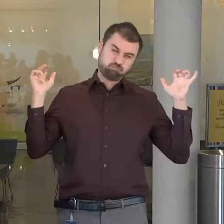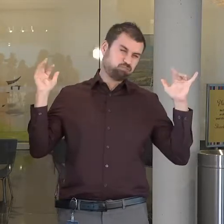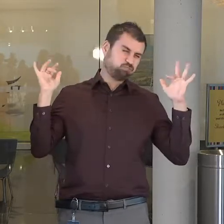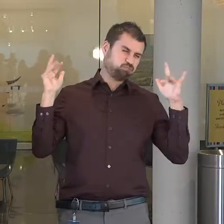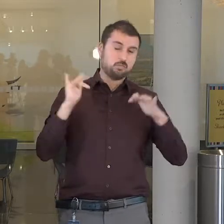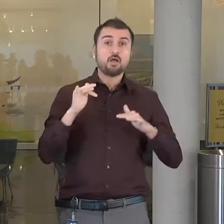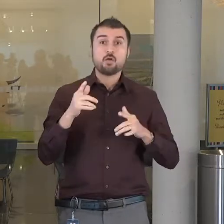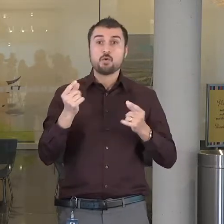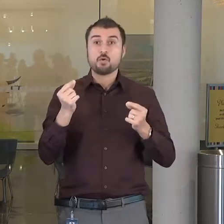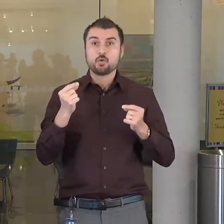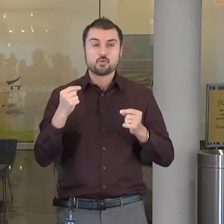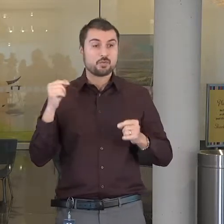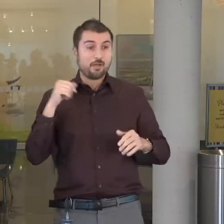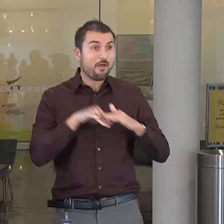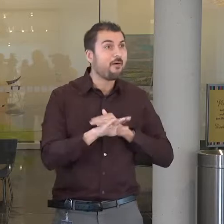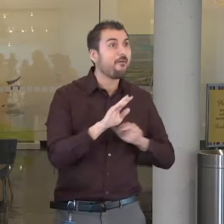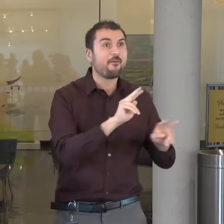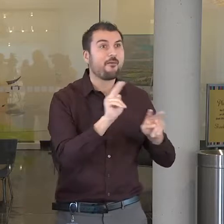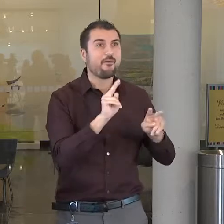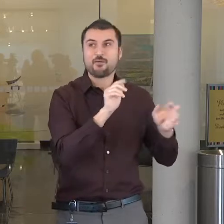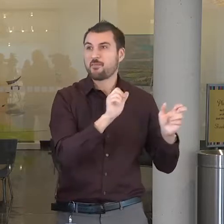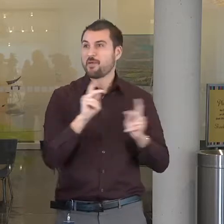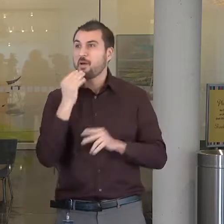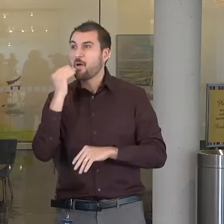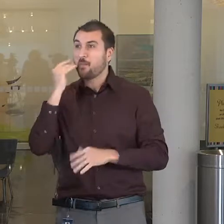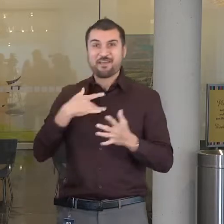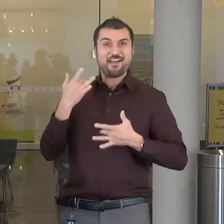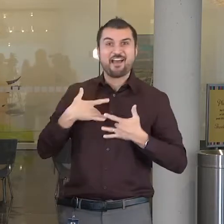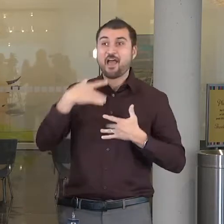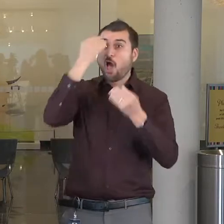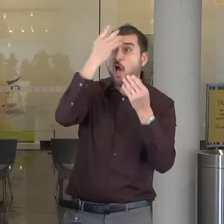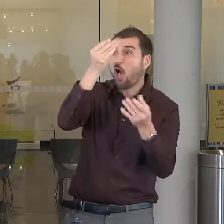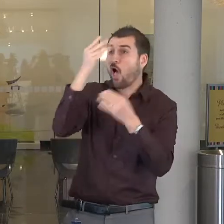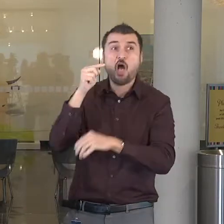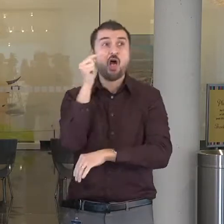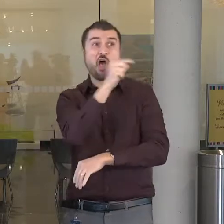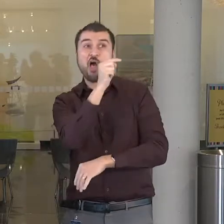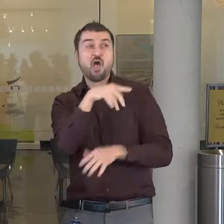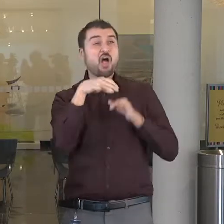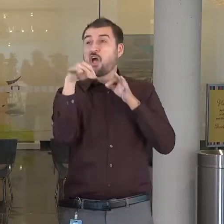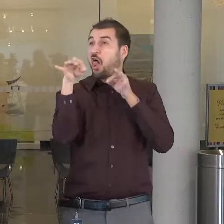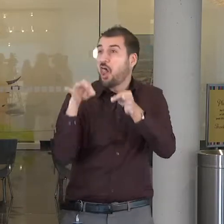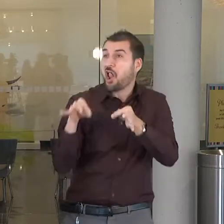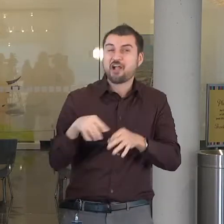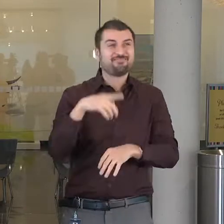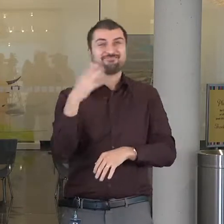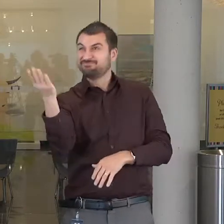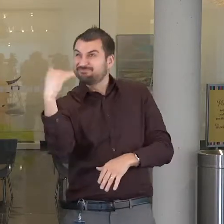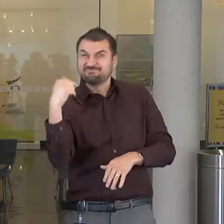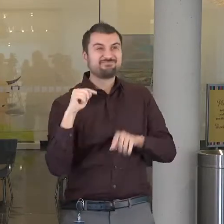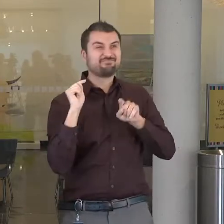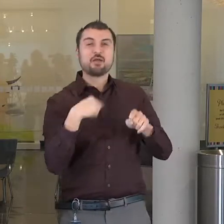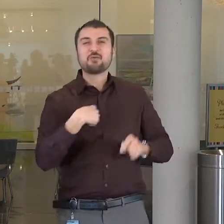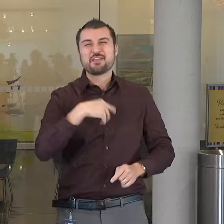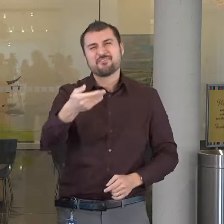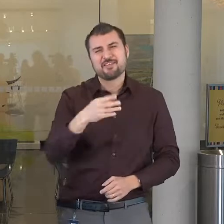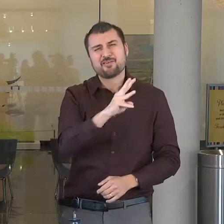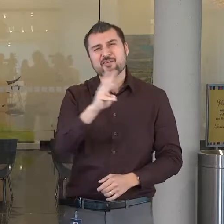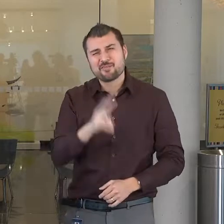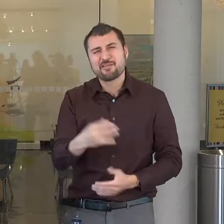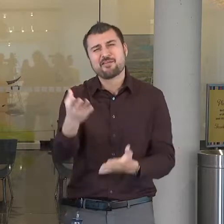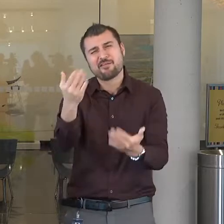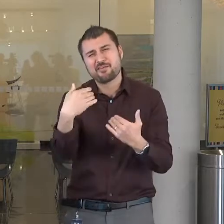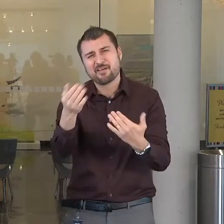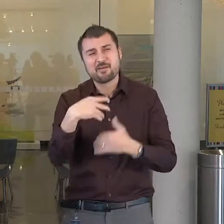to go home. They're going to be so excited about it. They're going to tell their neighbors and their families. So we invite Wichita to come see